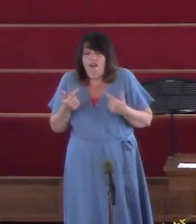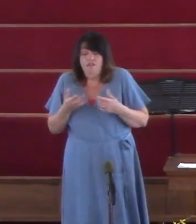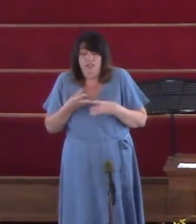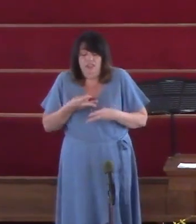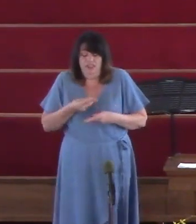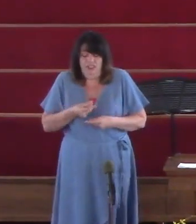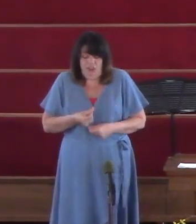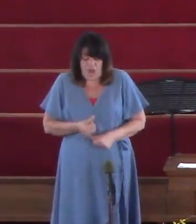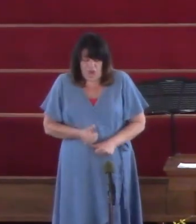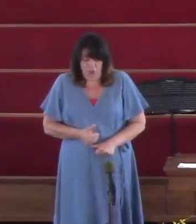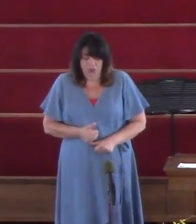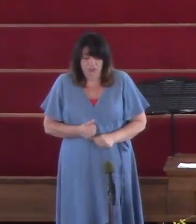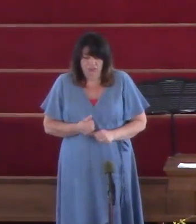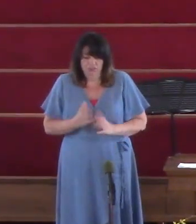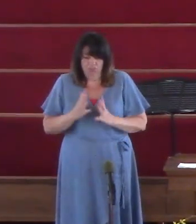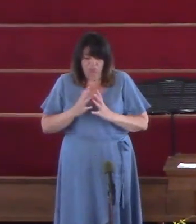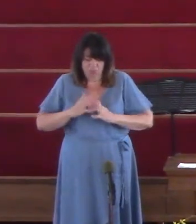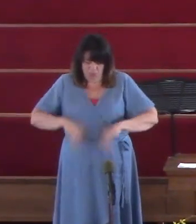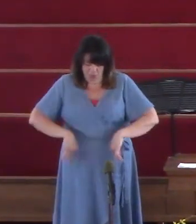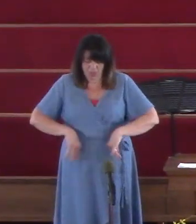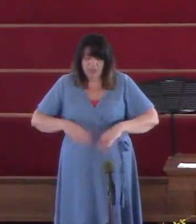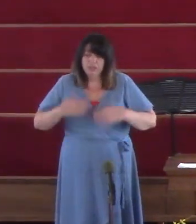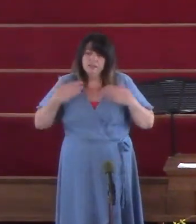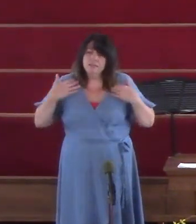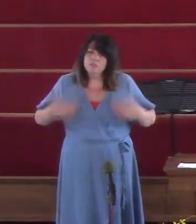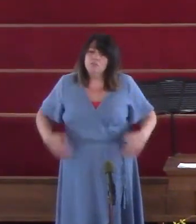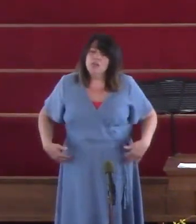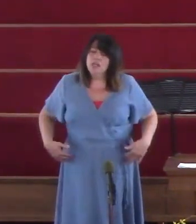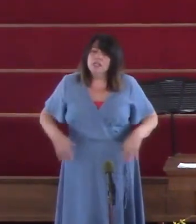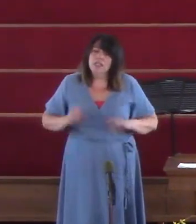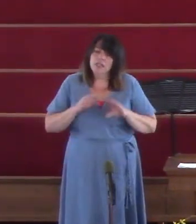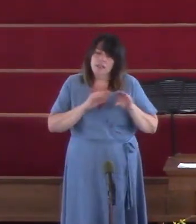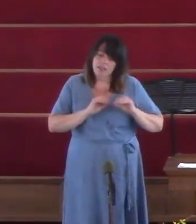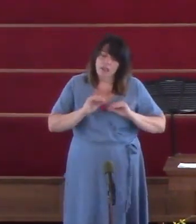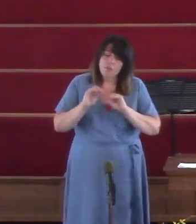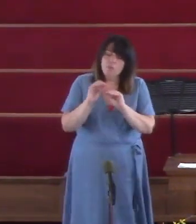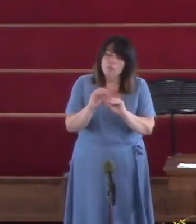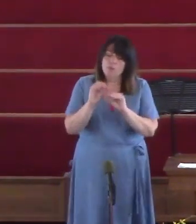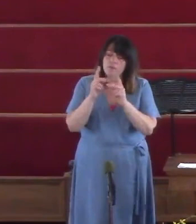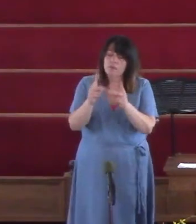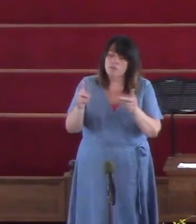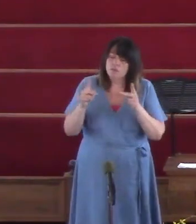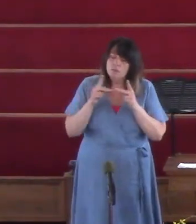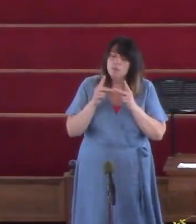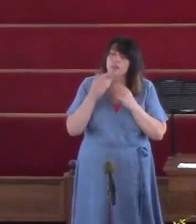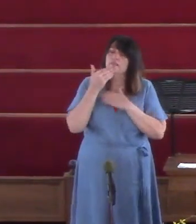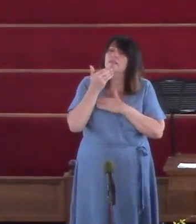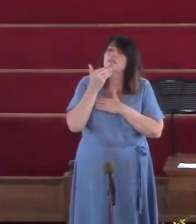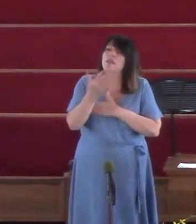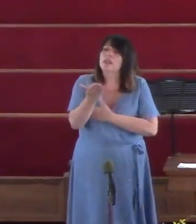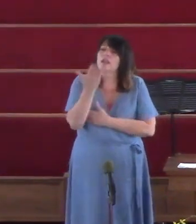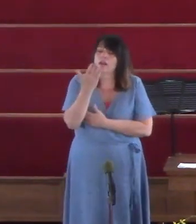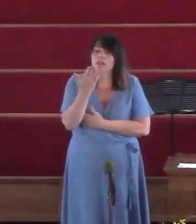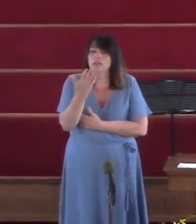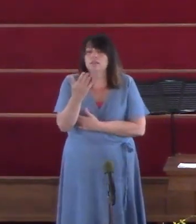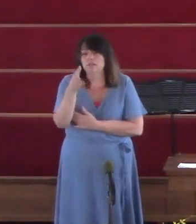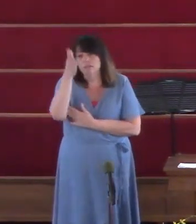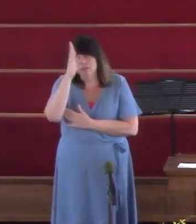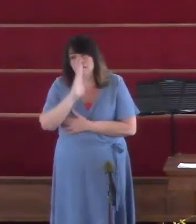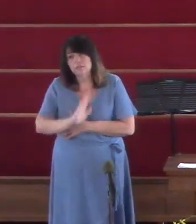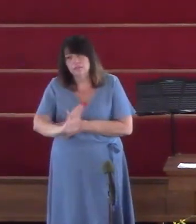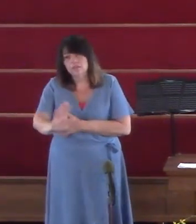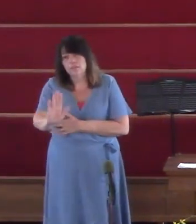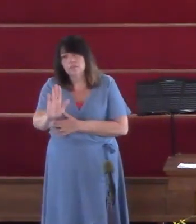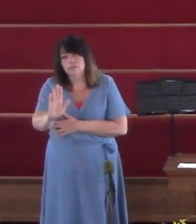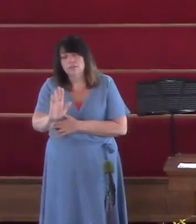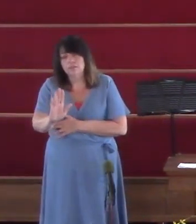a times put them in a place, my friend, where they didn't want to be. But thank God, I'm glad this morning for the joy